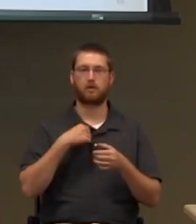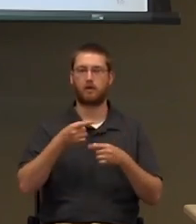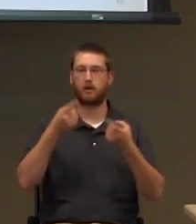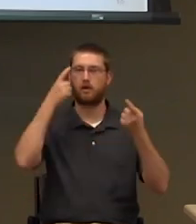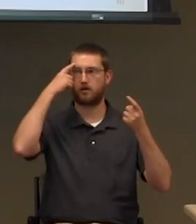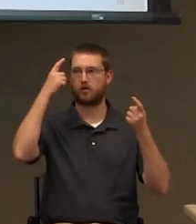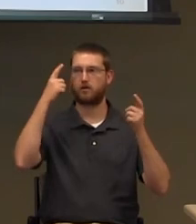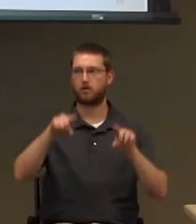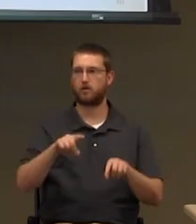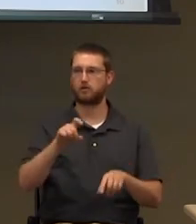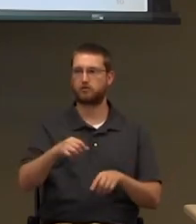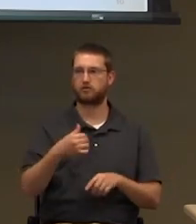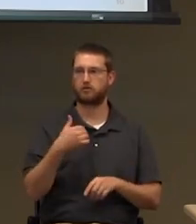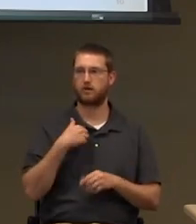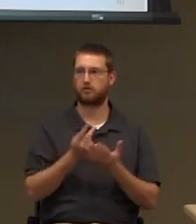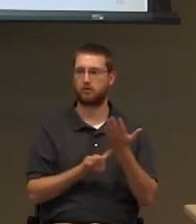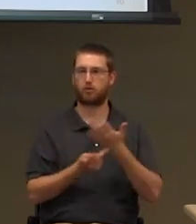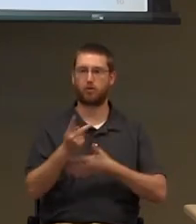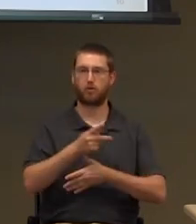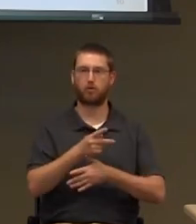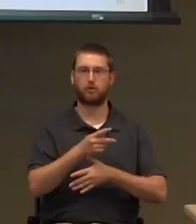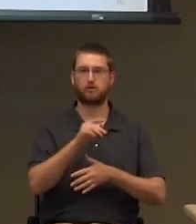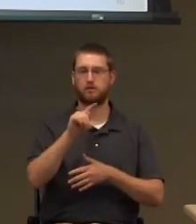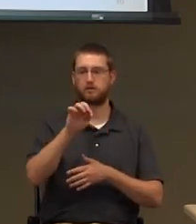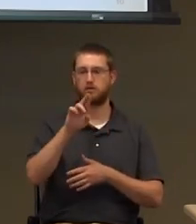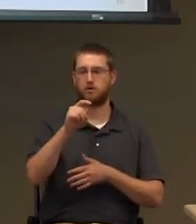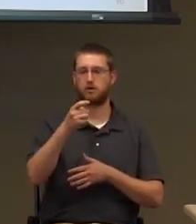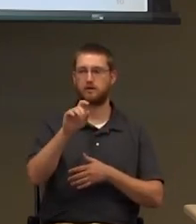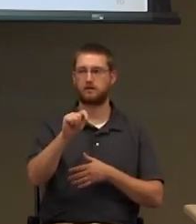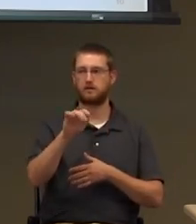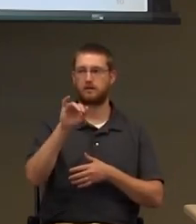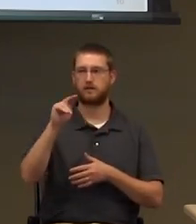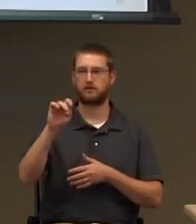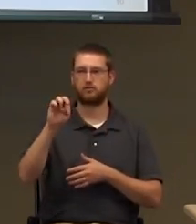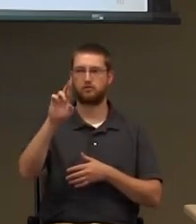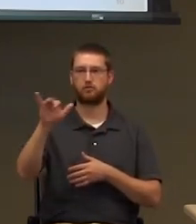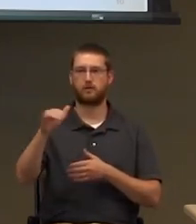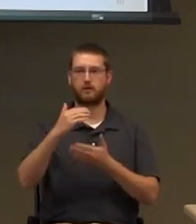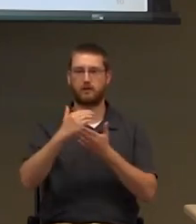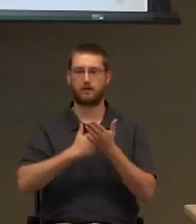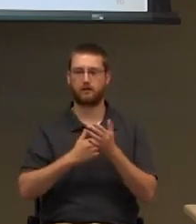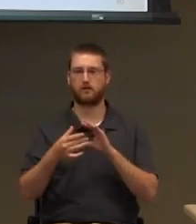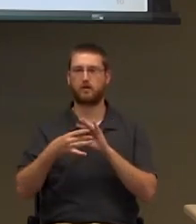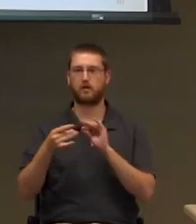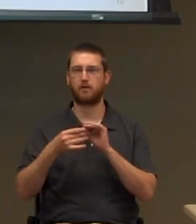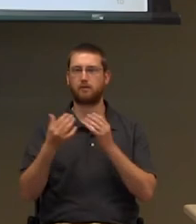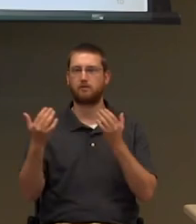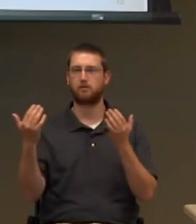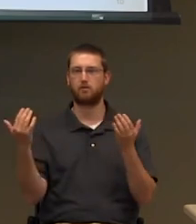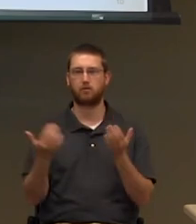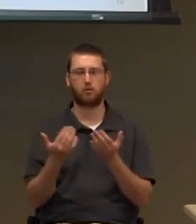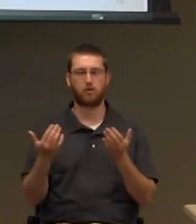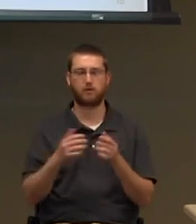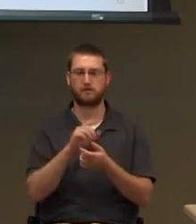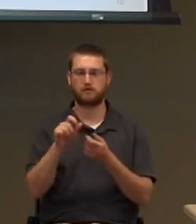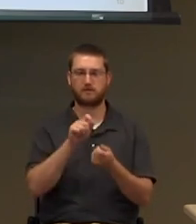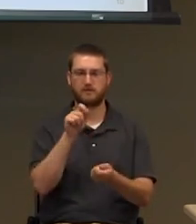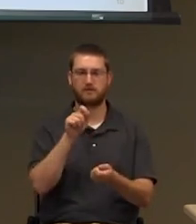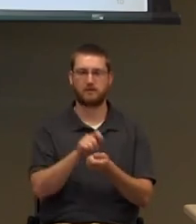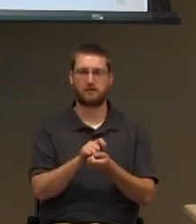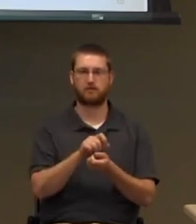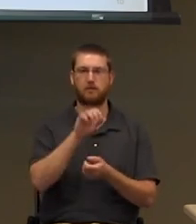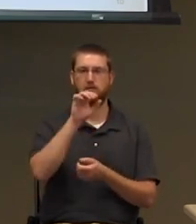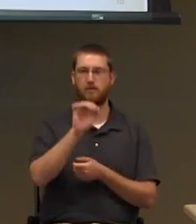should have a prioritize target industry list, and I'm just interested if you could share a few comments as to what the criteria was that you